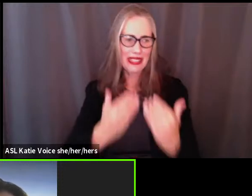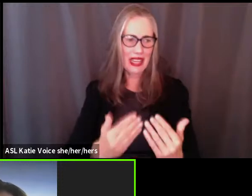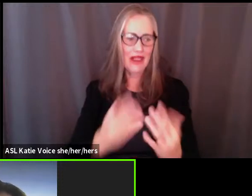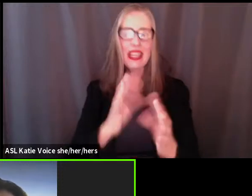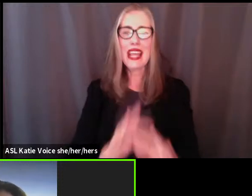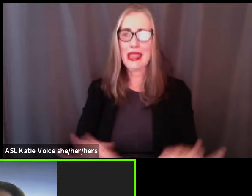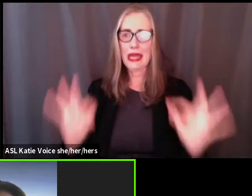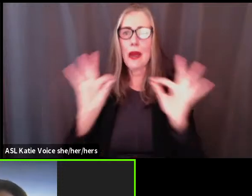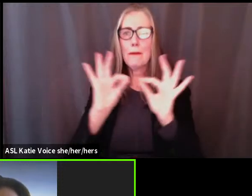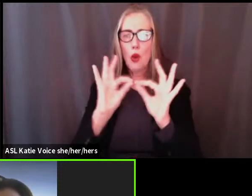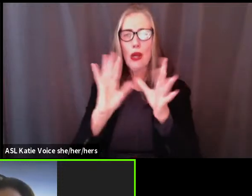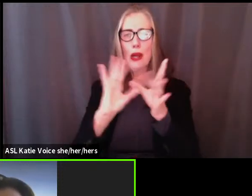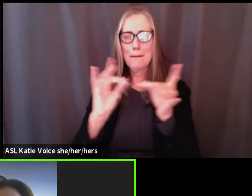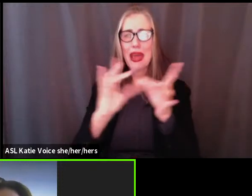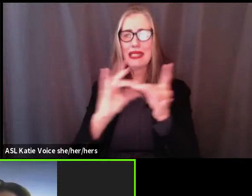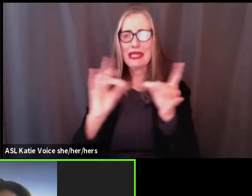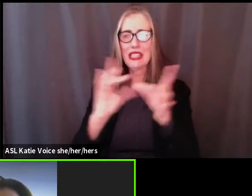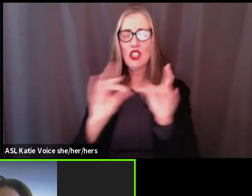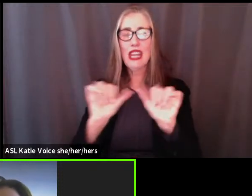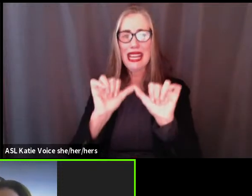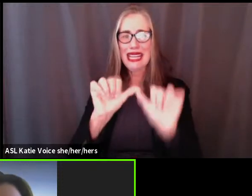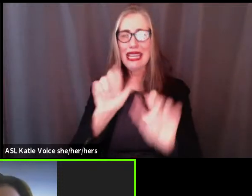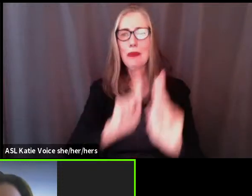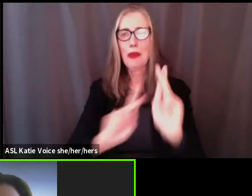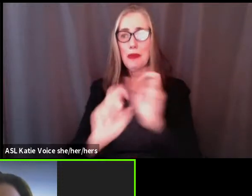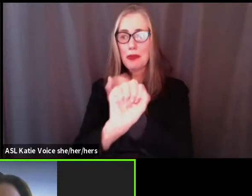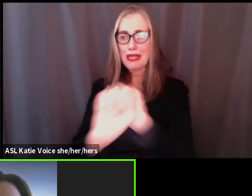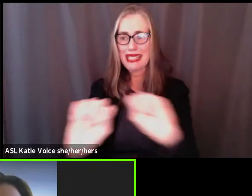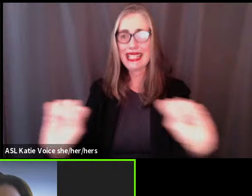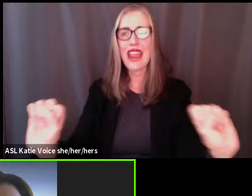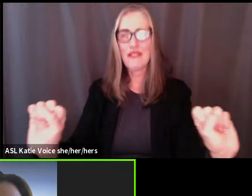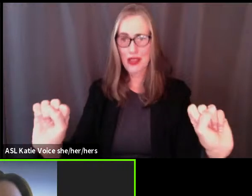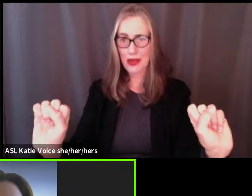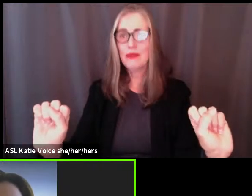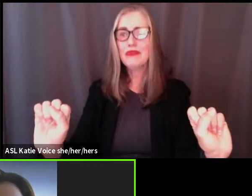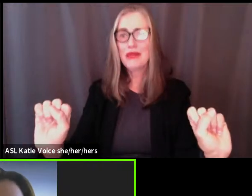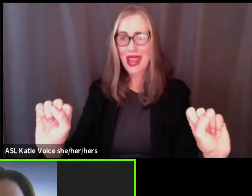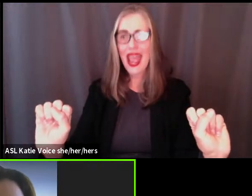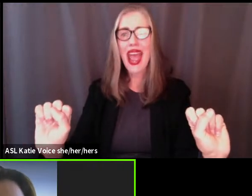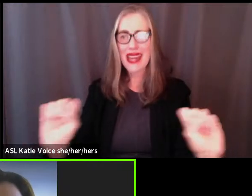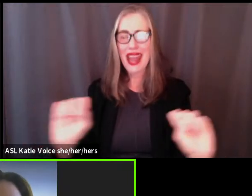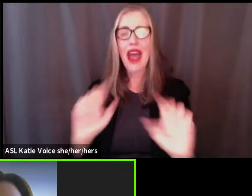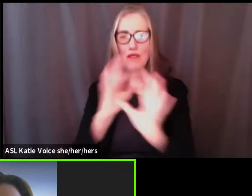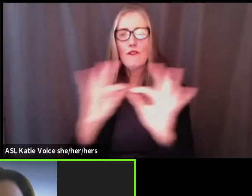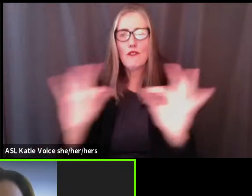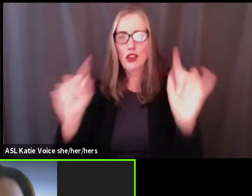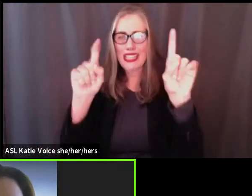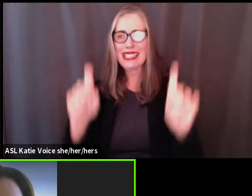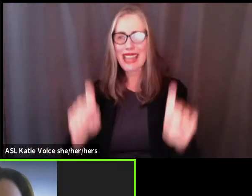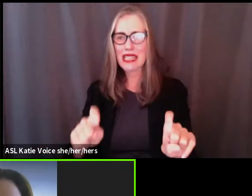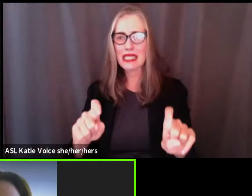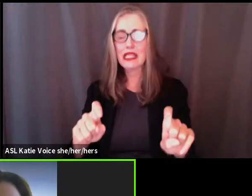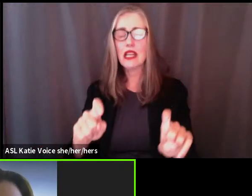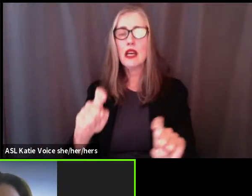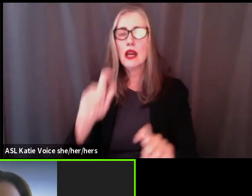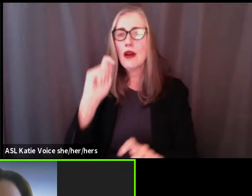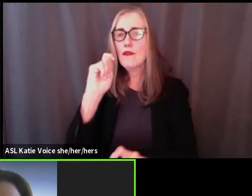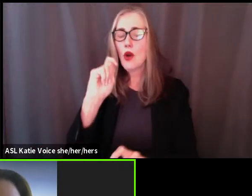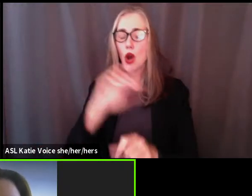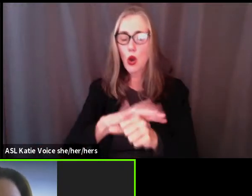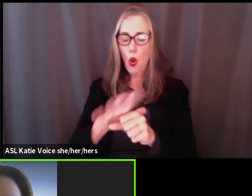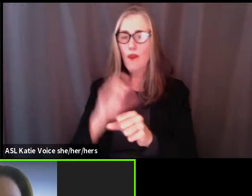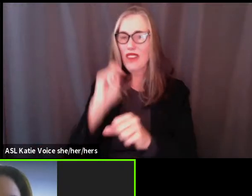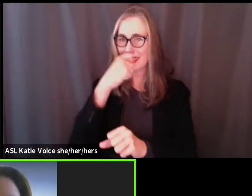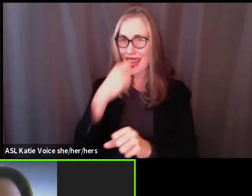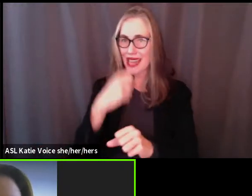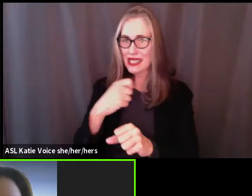send the message that we want to keep people safe and that we have free COVID testing on site, not only to get